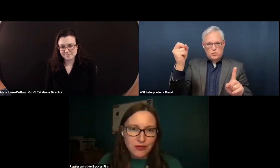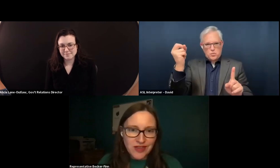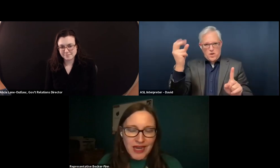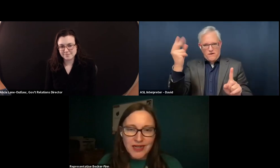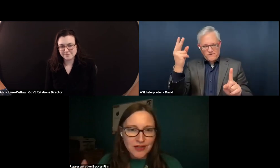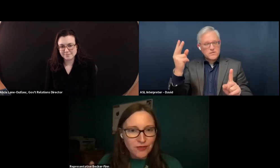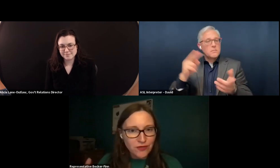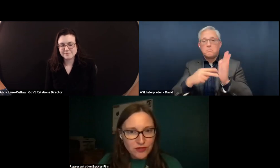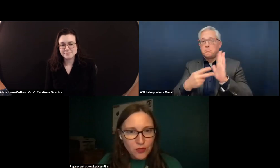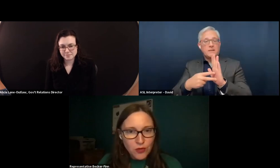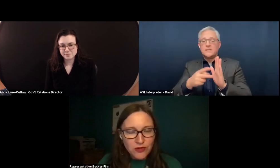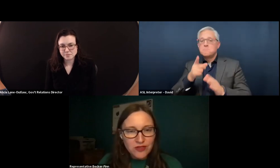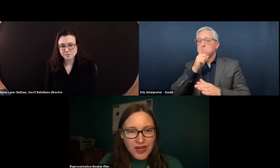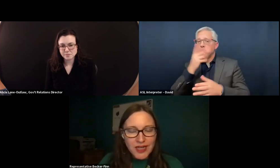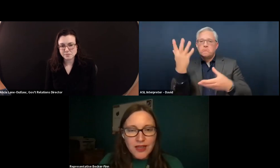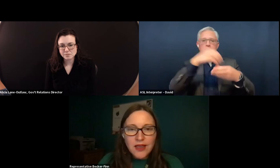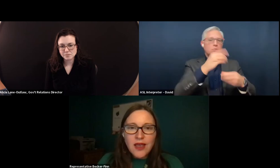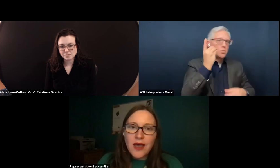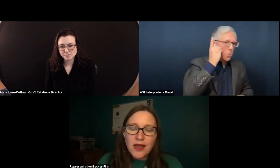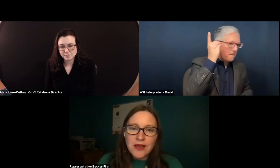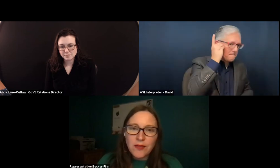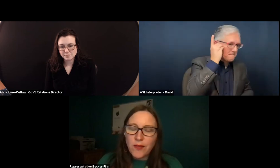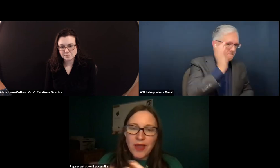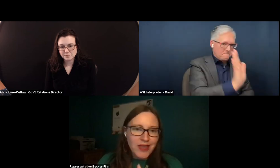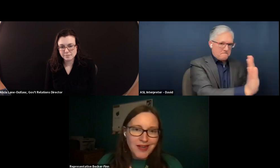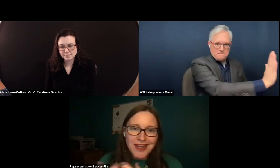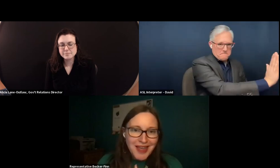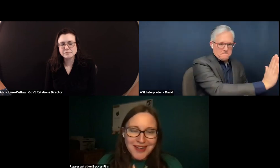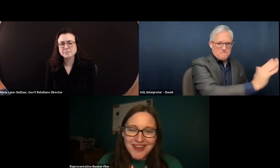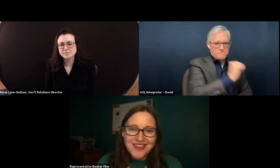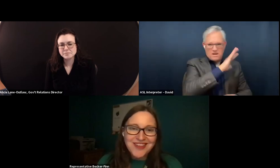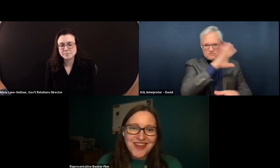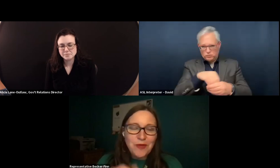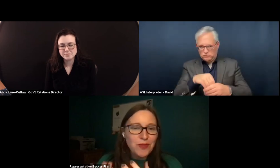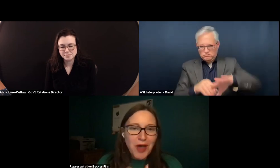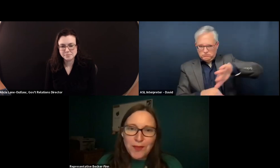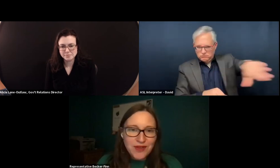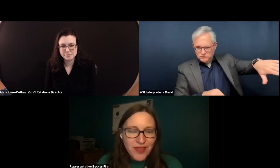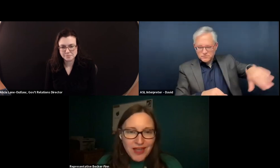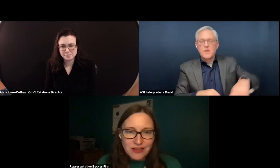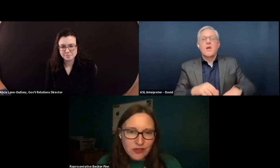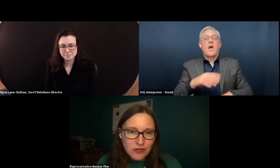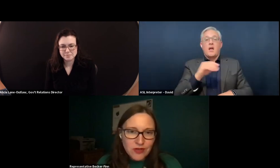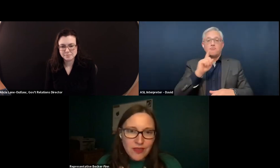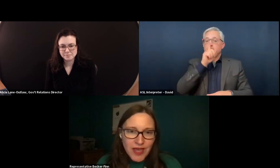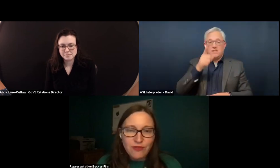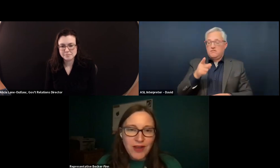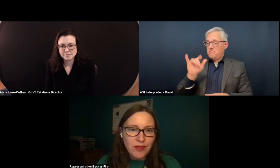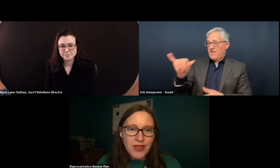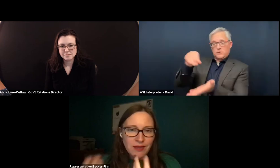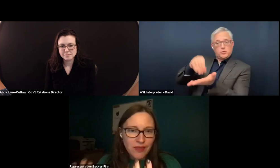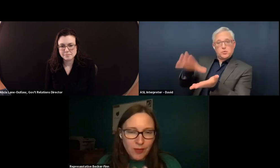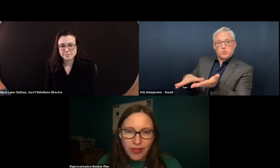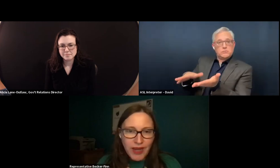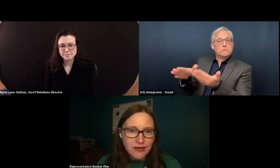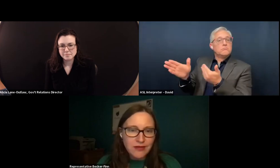happen outside of the school setting. And then again, it would be up to that student and that